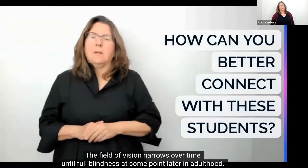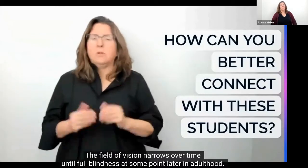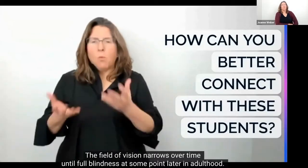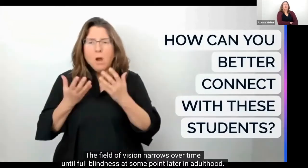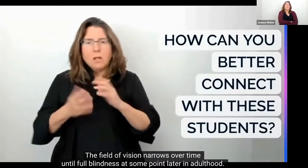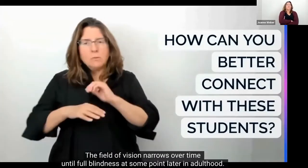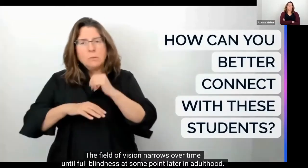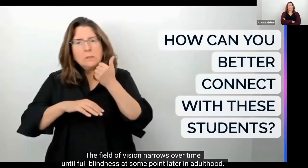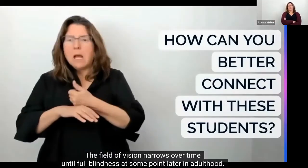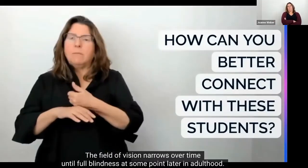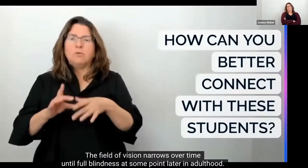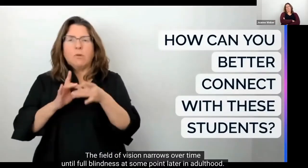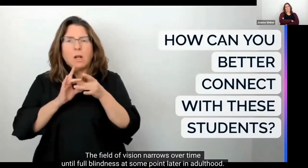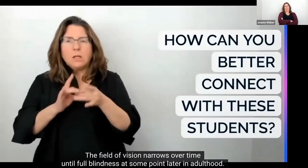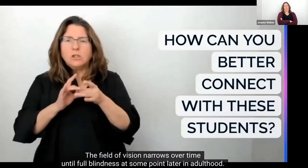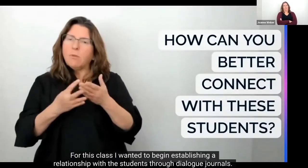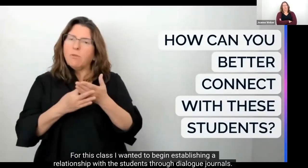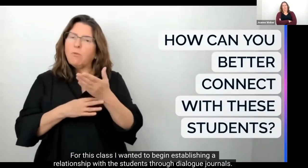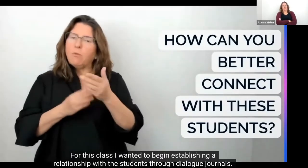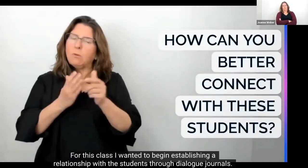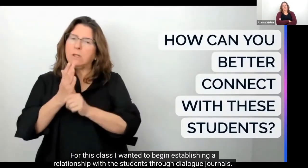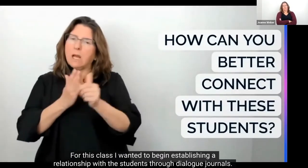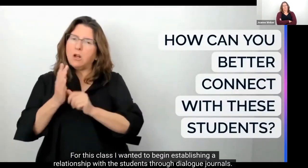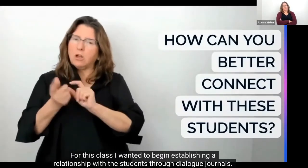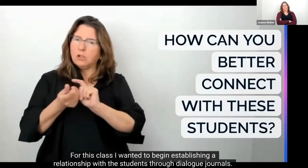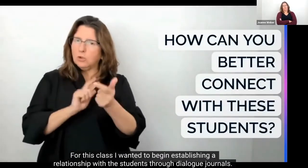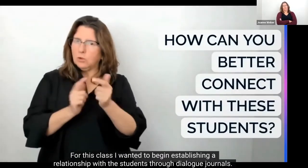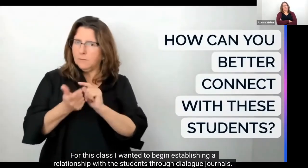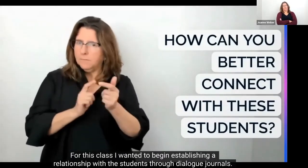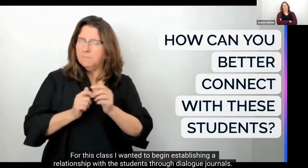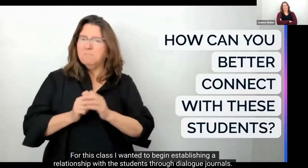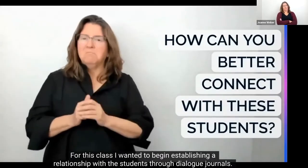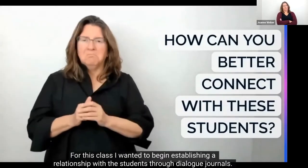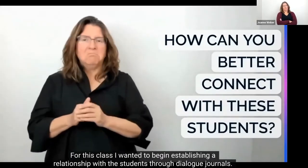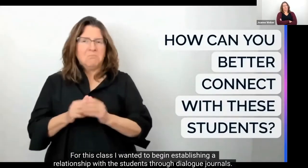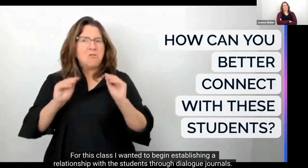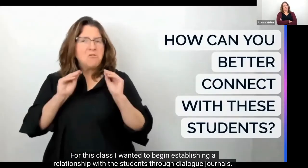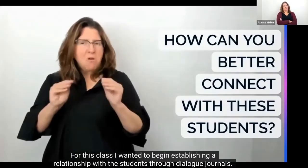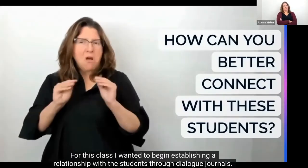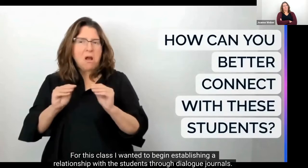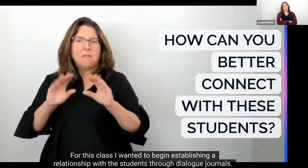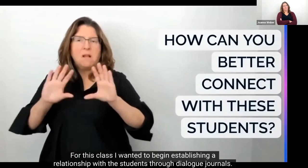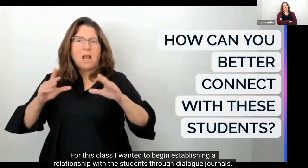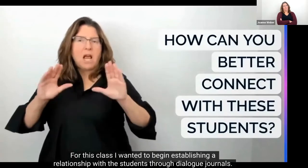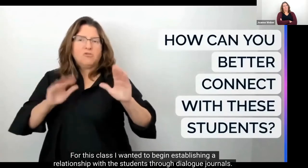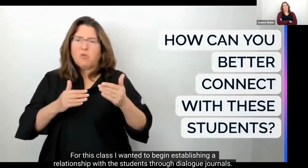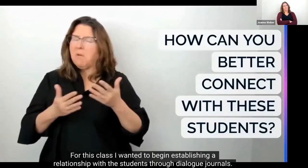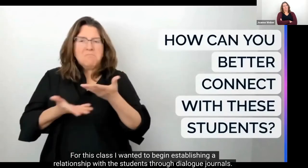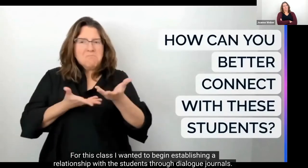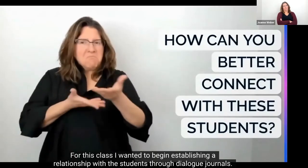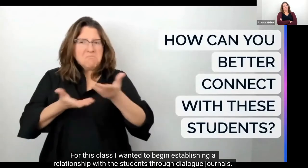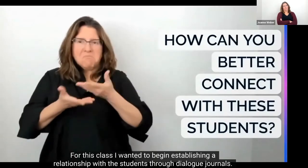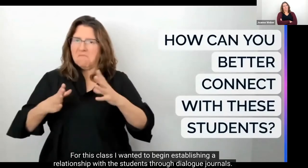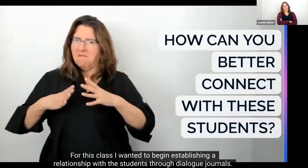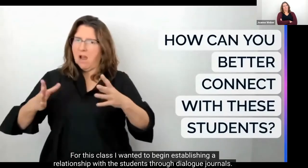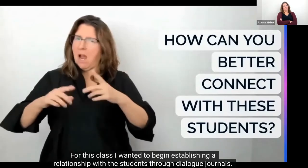some point later in adulthood. For this class, I wanted to begin establishing a relationship with the students